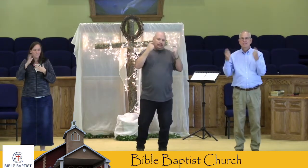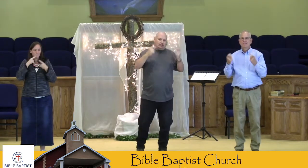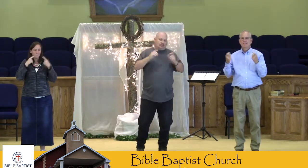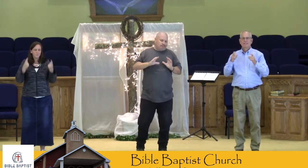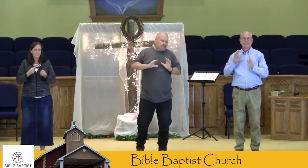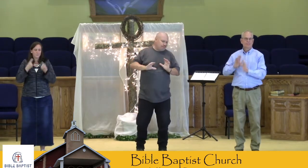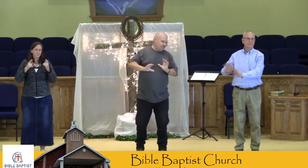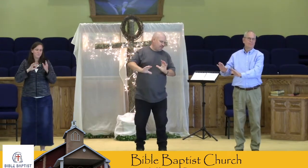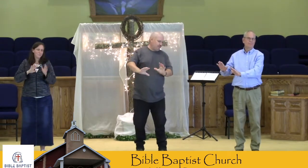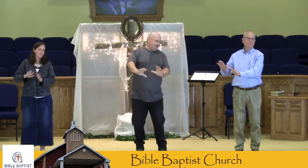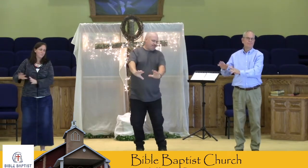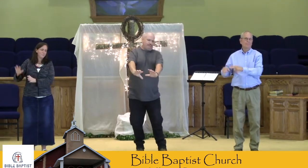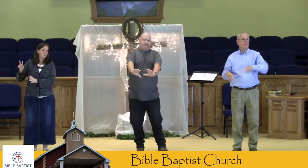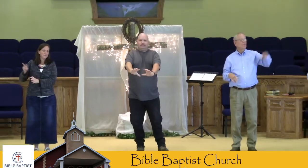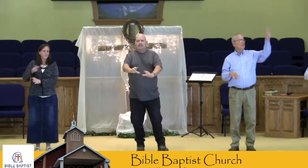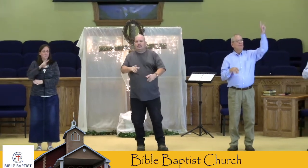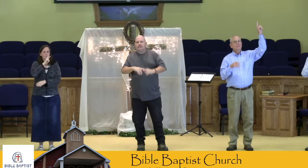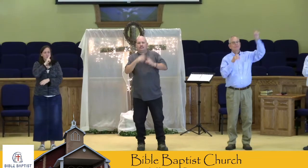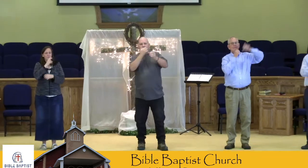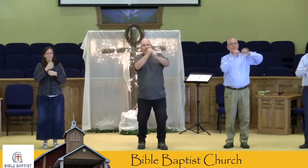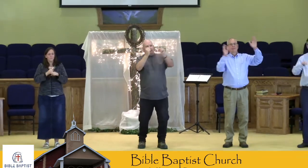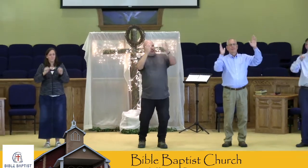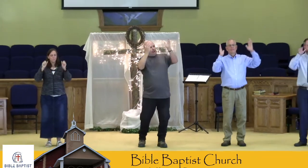Turn from your sin to the Savior.